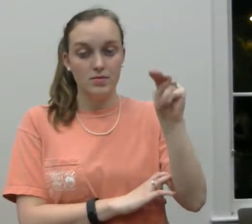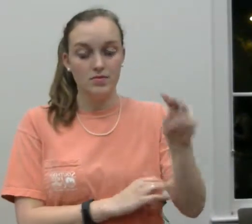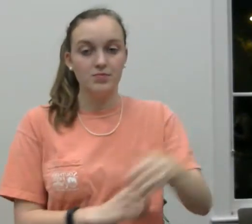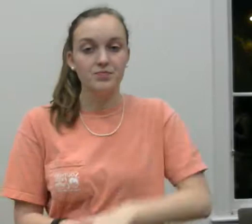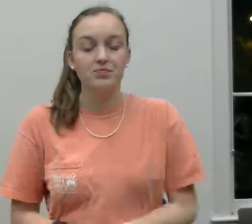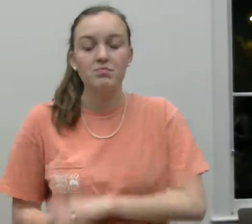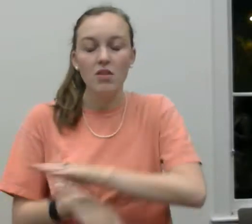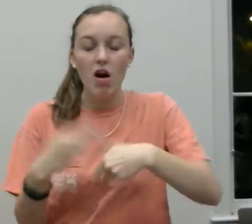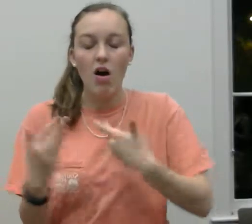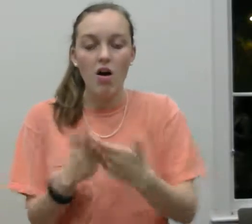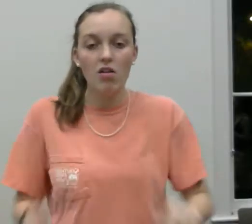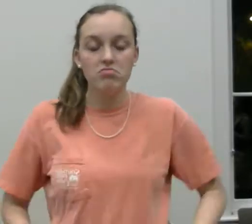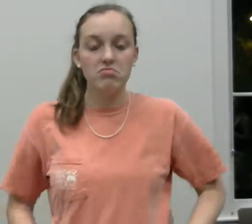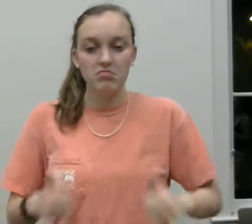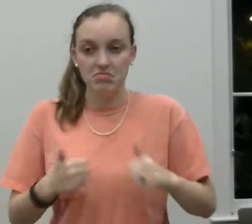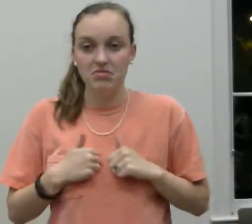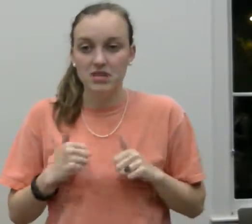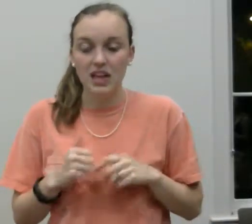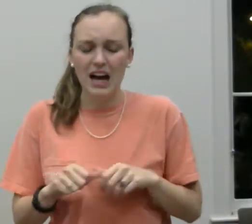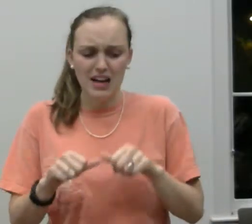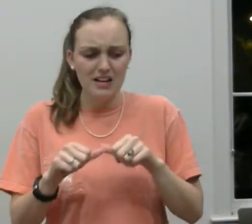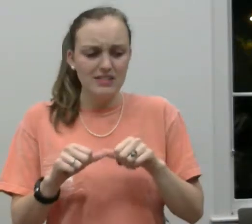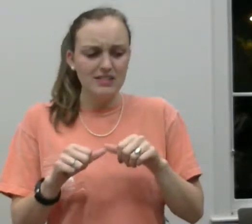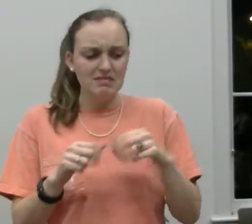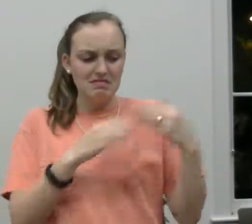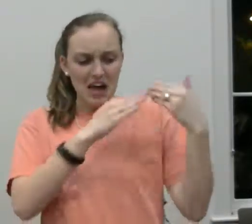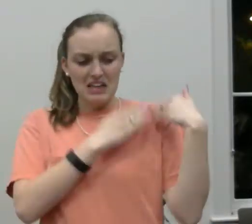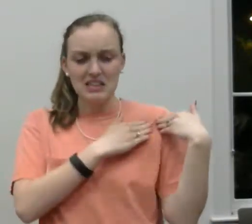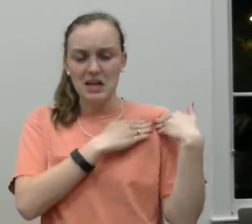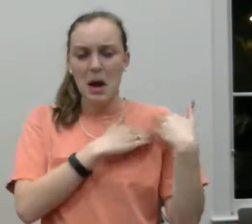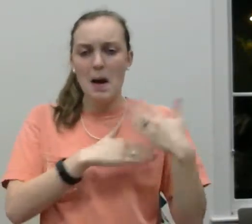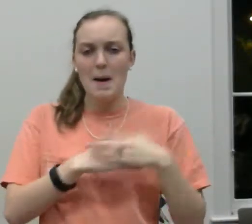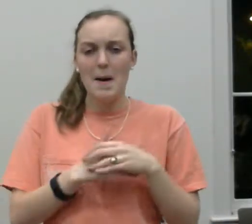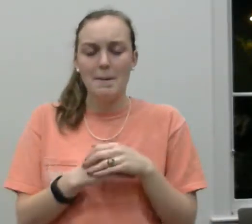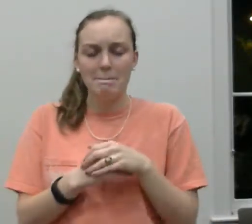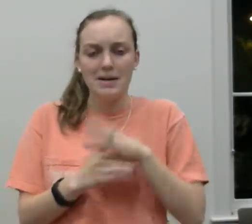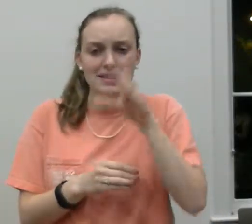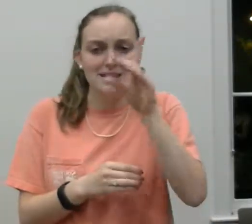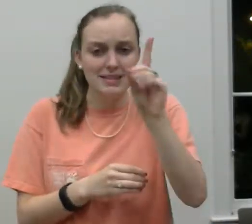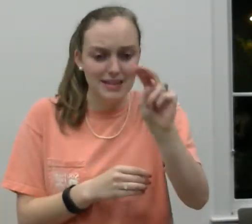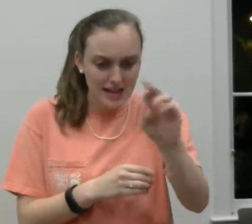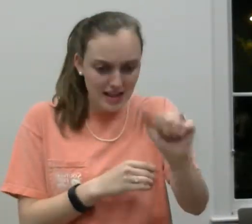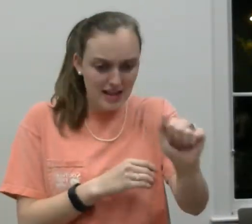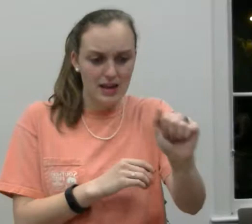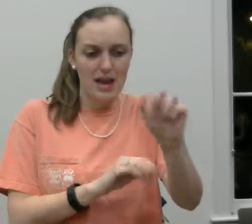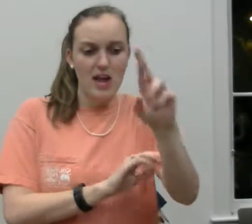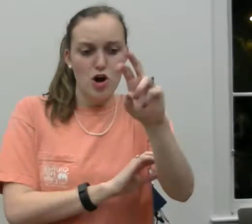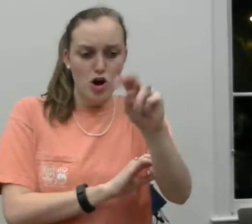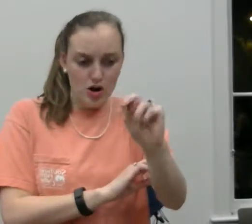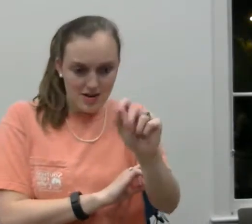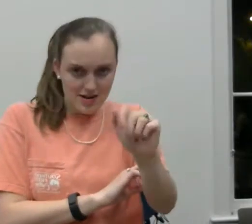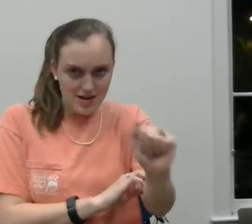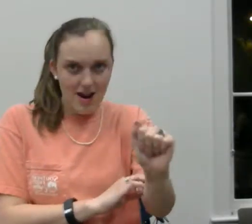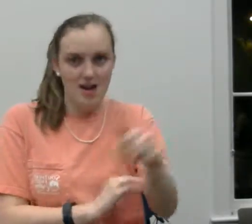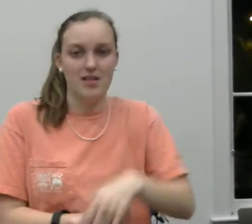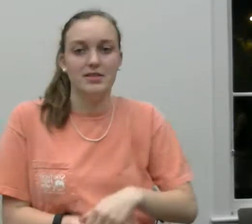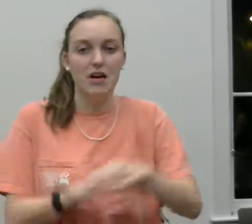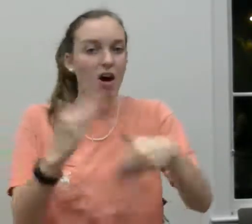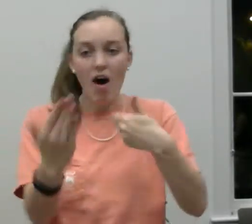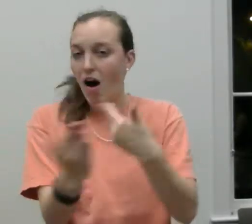on this universal genetic code based on nucleic acids, DNA, and RNA. And so most organisms are going to, or all organisms